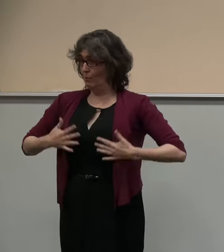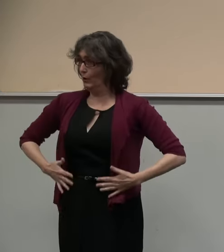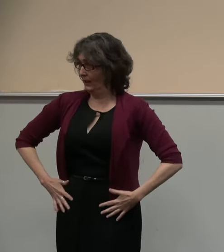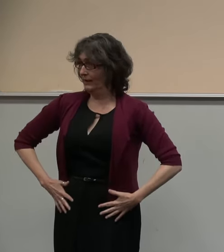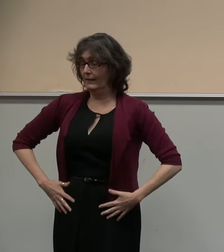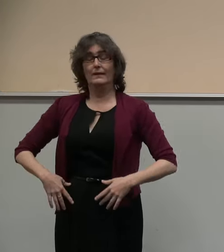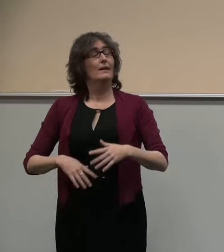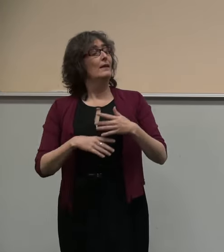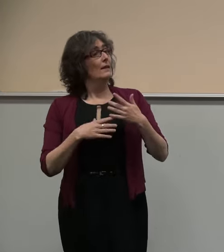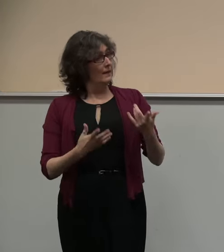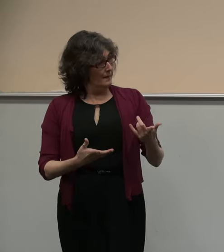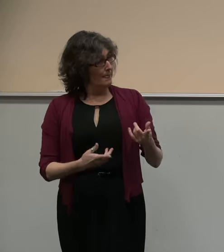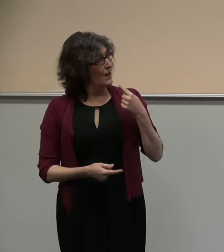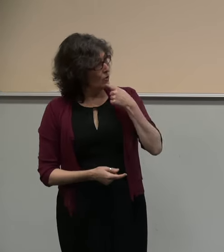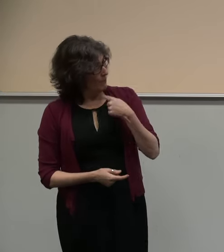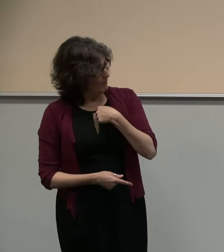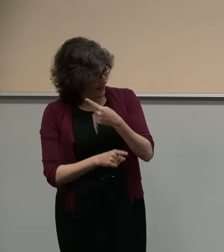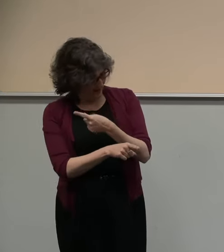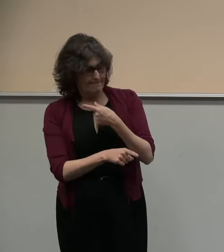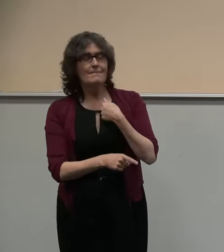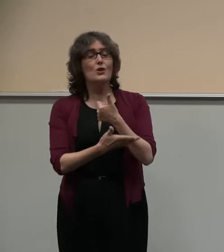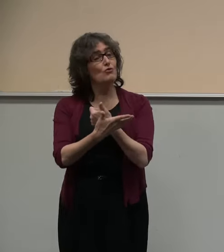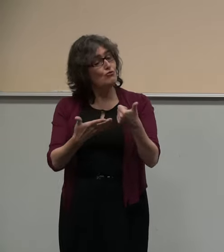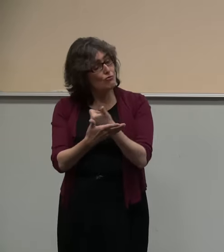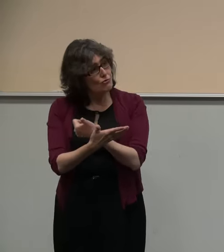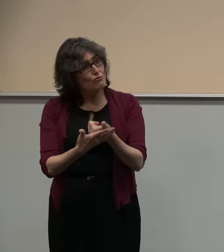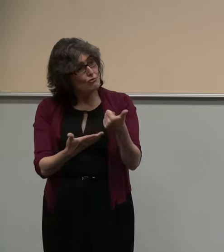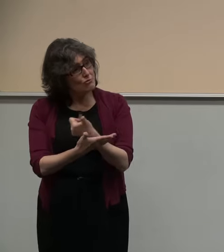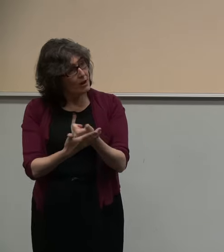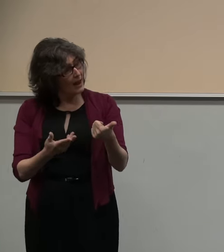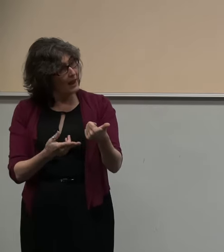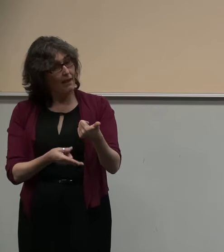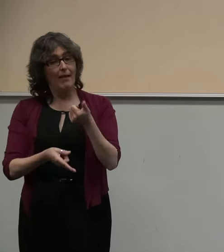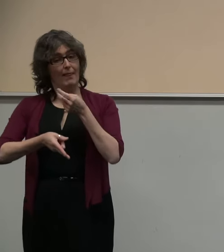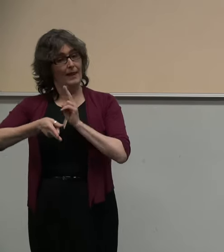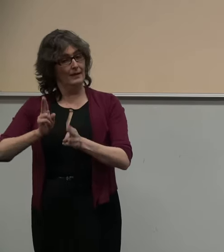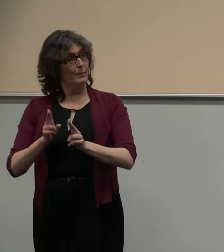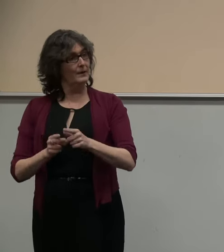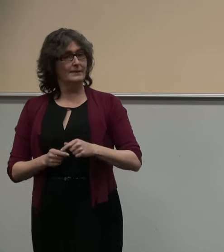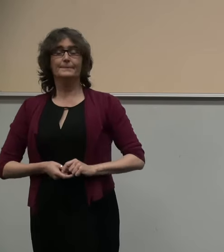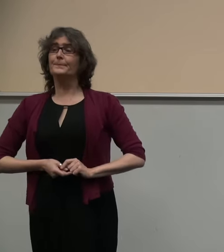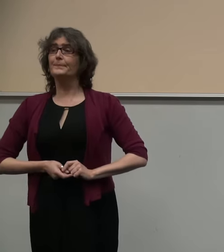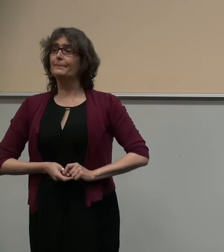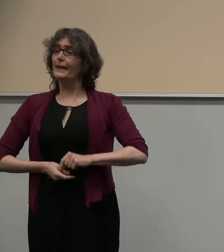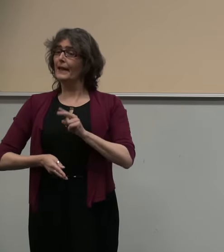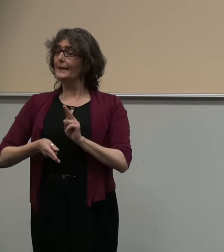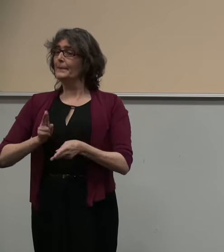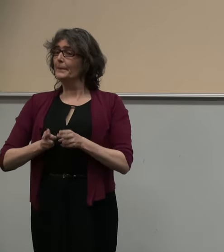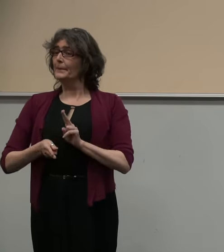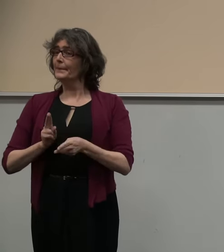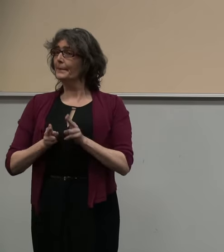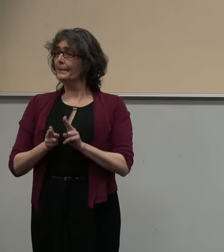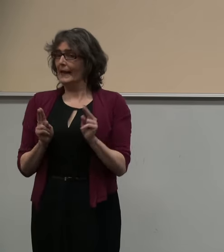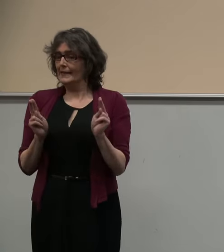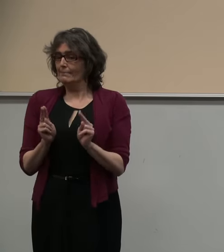was that the interpreters tend to use a slightly toned down version of BSL, like a small